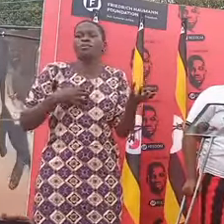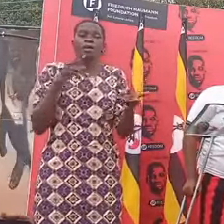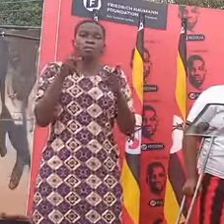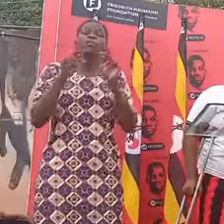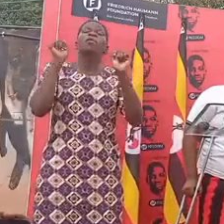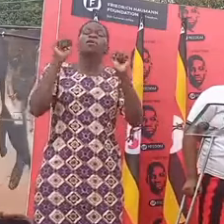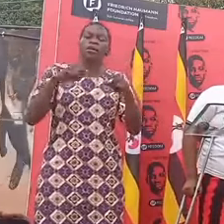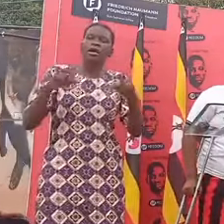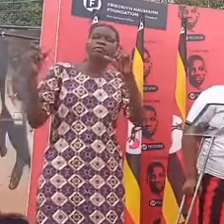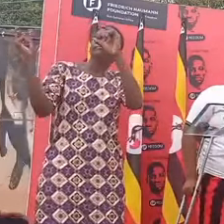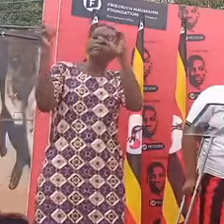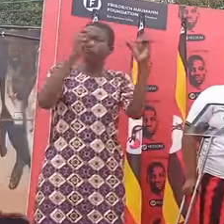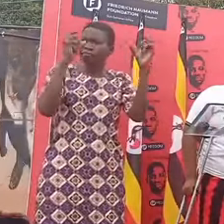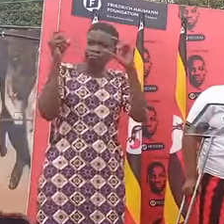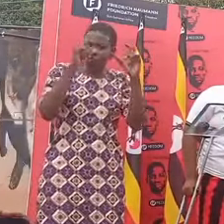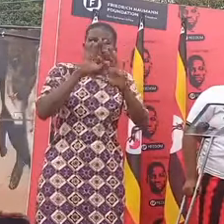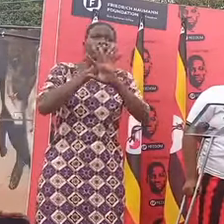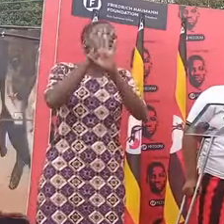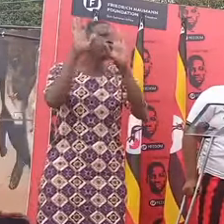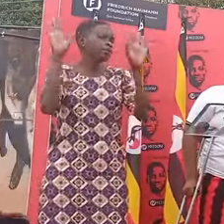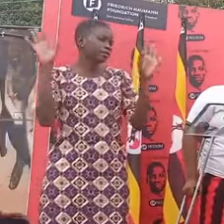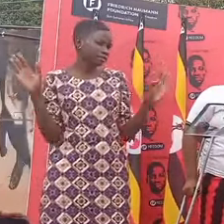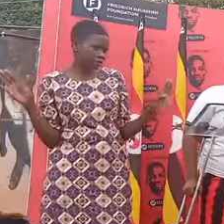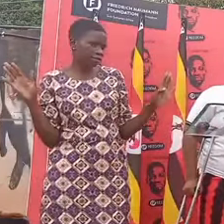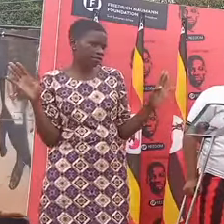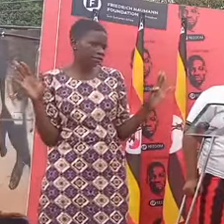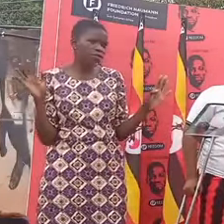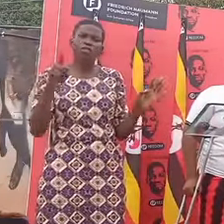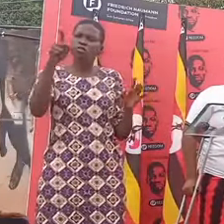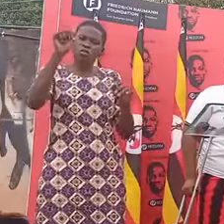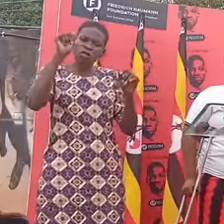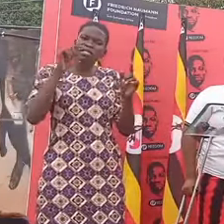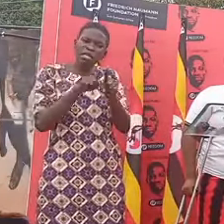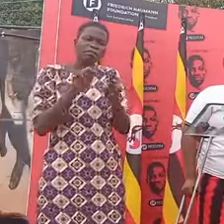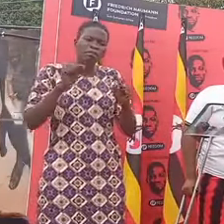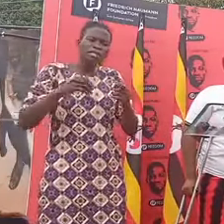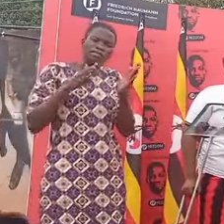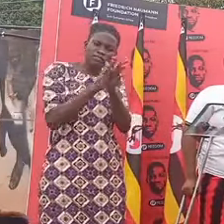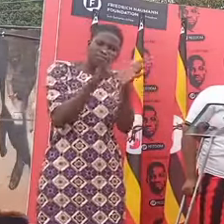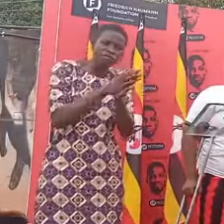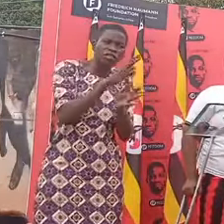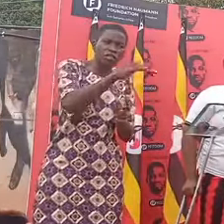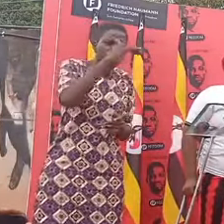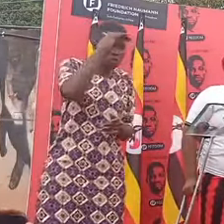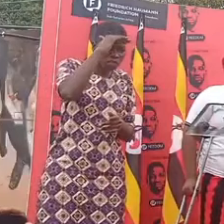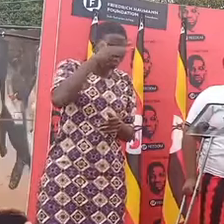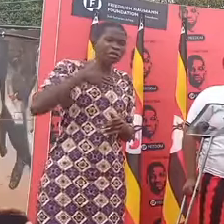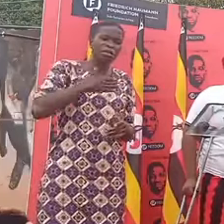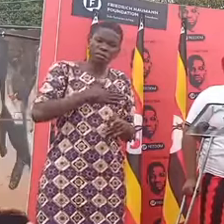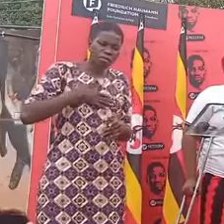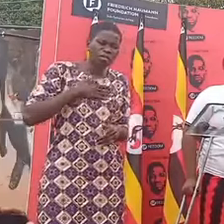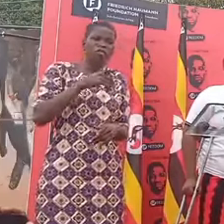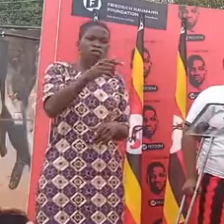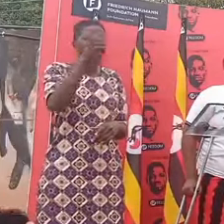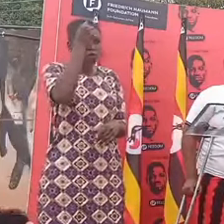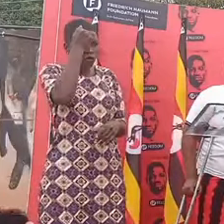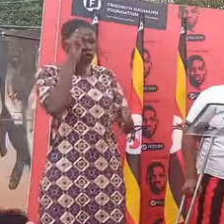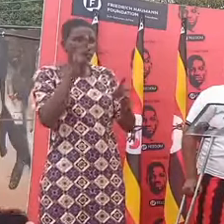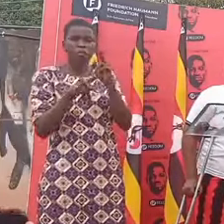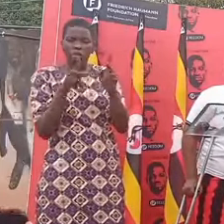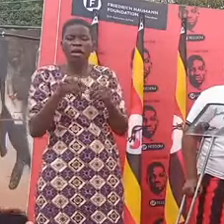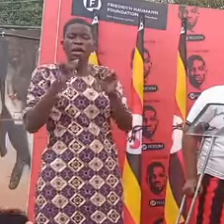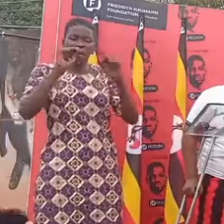otangaze security yo kyemukola kikyamu mulina kukola bwekisime bwekiti enanga stop fooling people vaayo